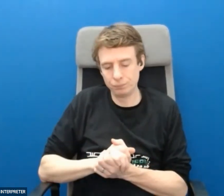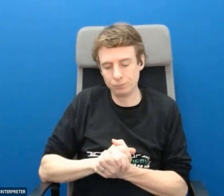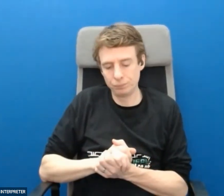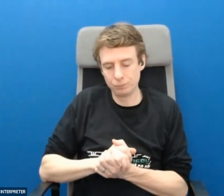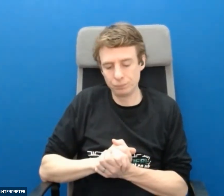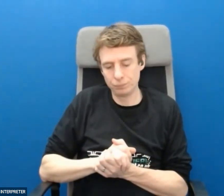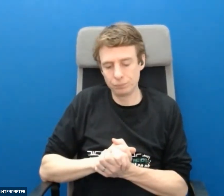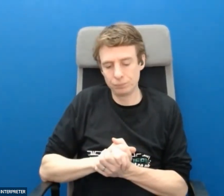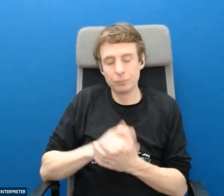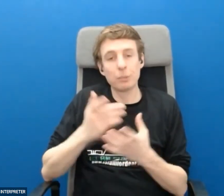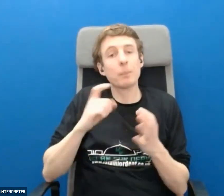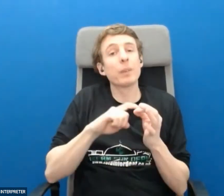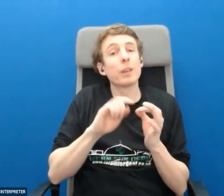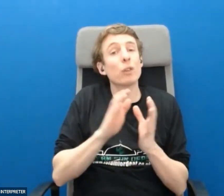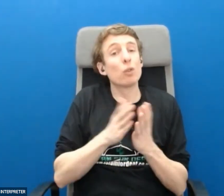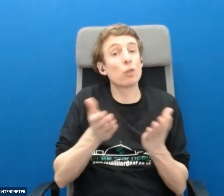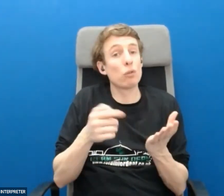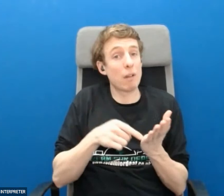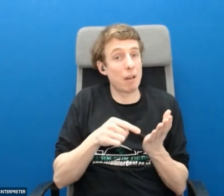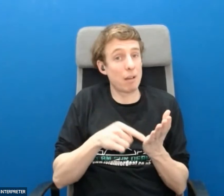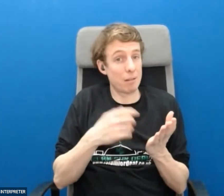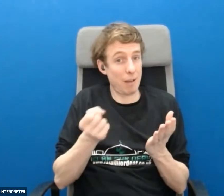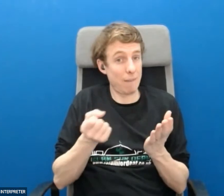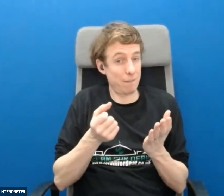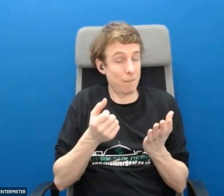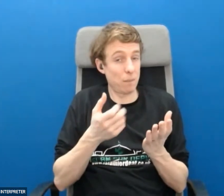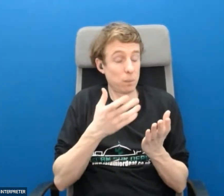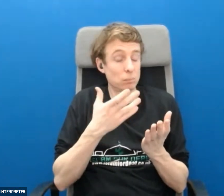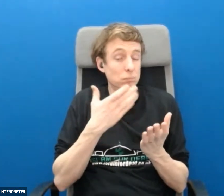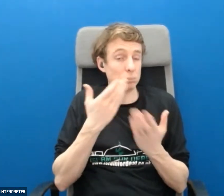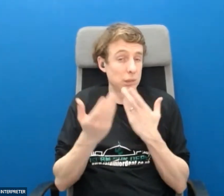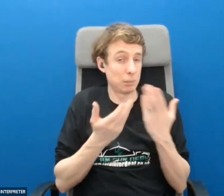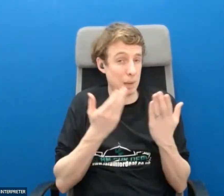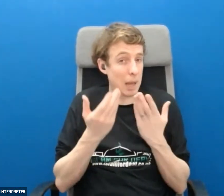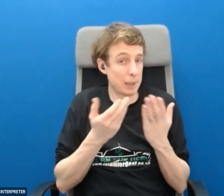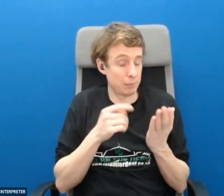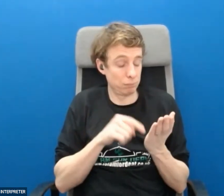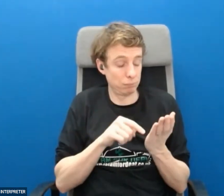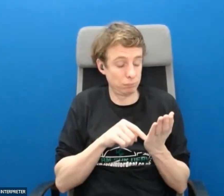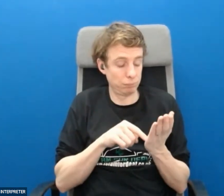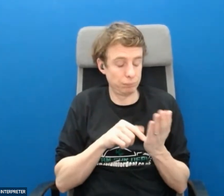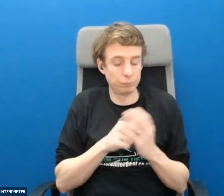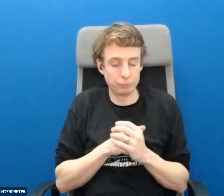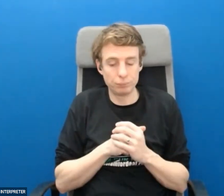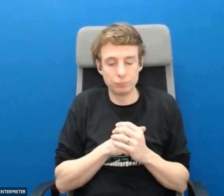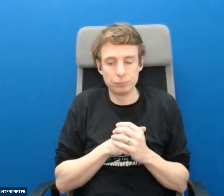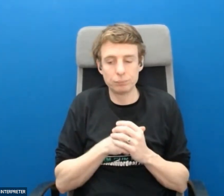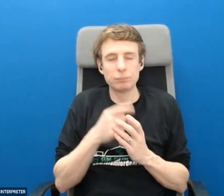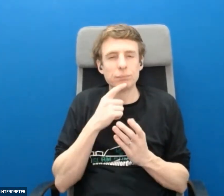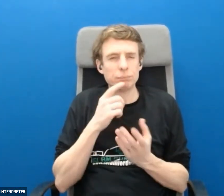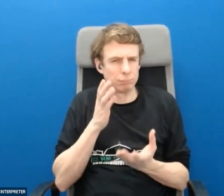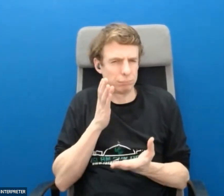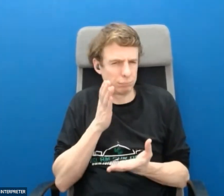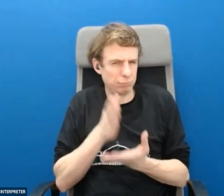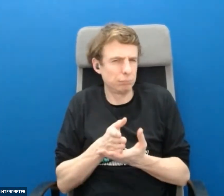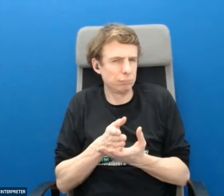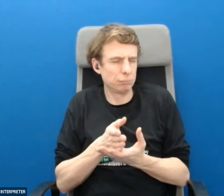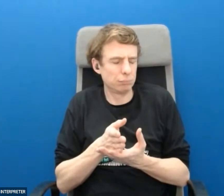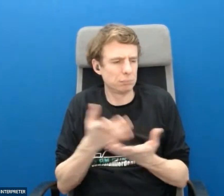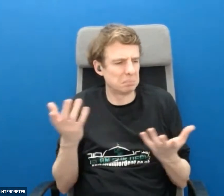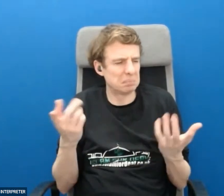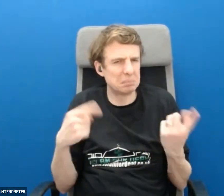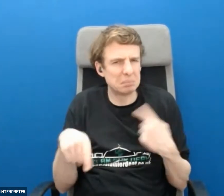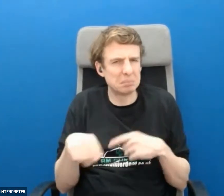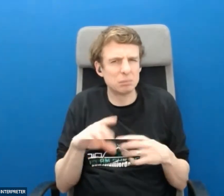that which means, indeed, does he not have the creation, or does not the creation belong to him,